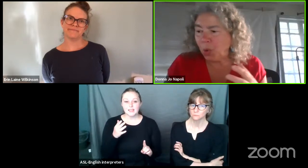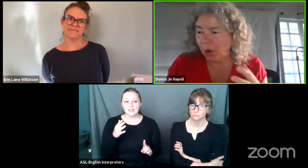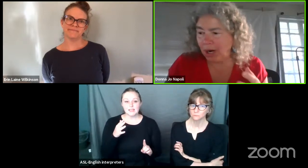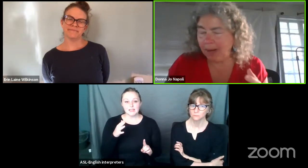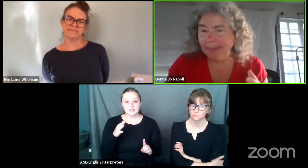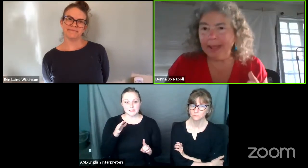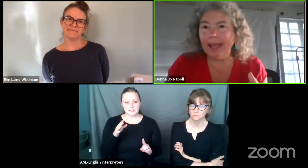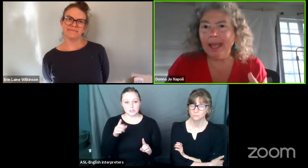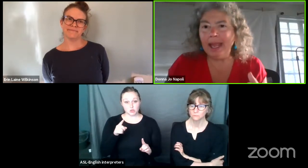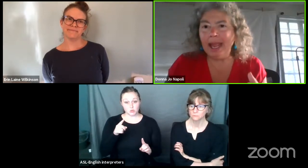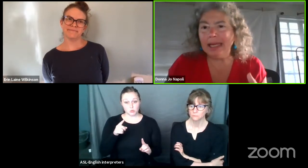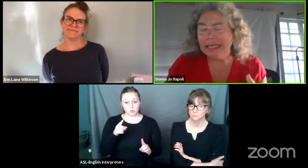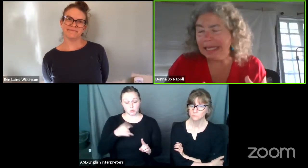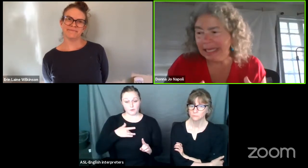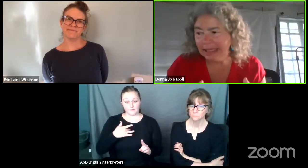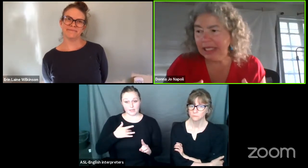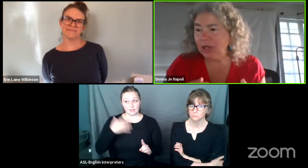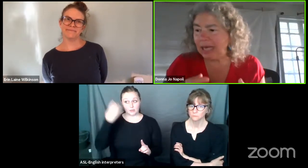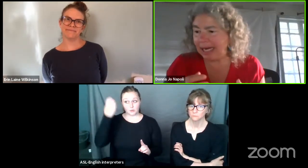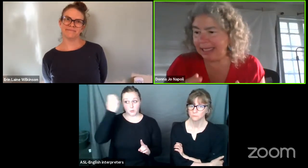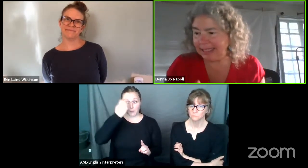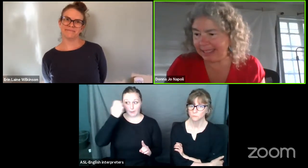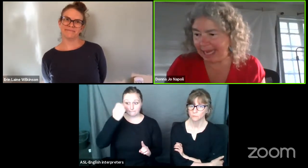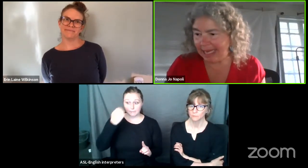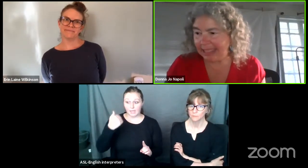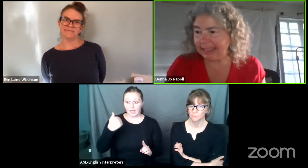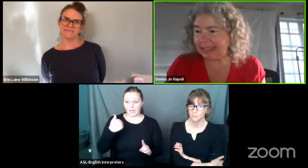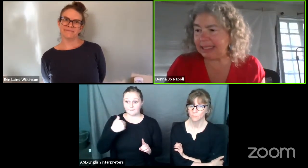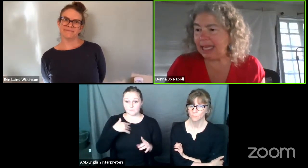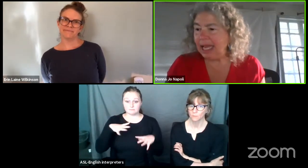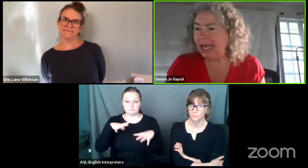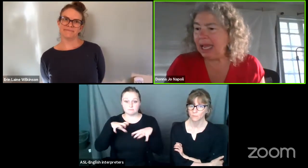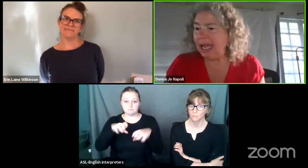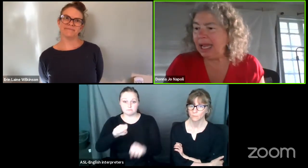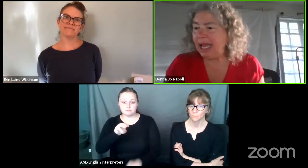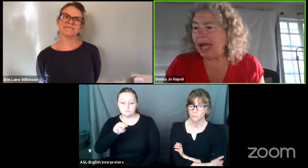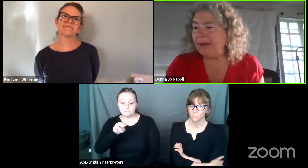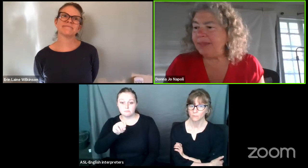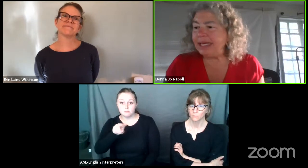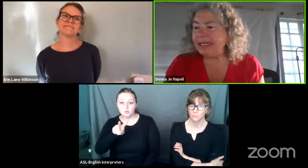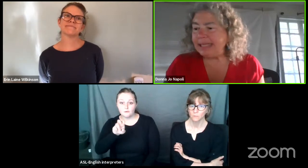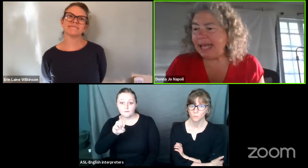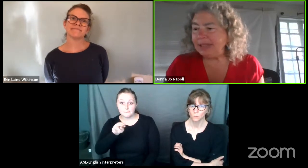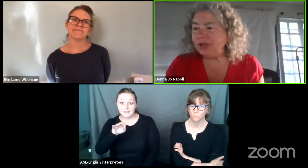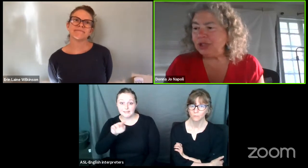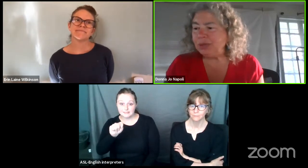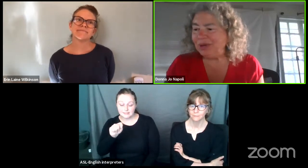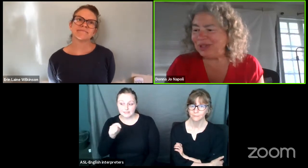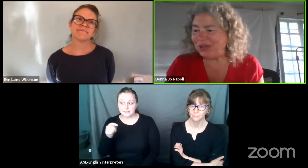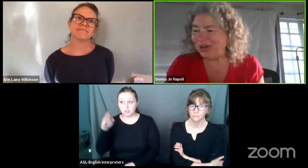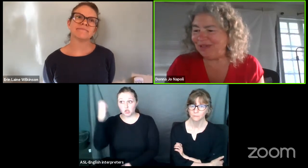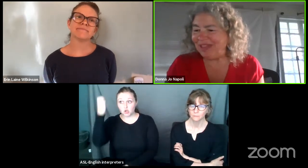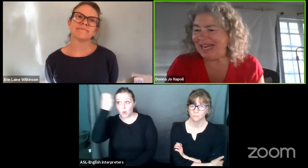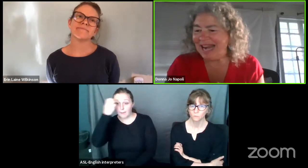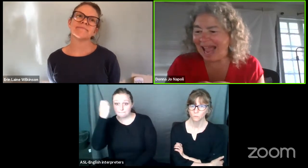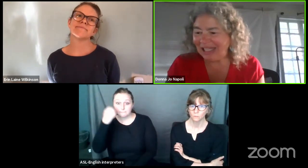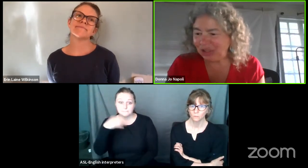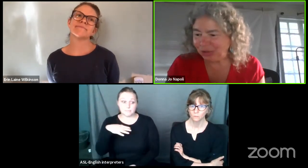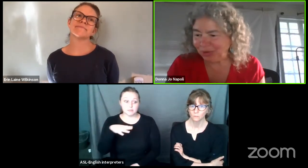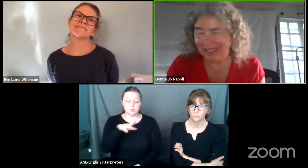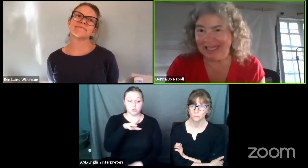in Europe and in the United States that intends to preserve